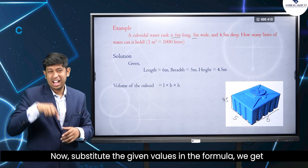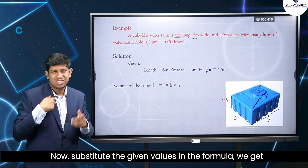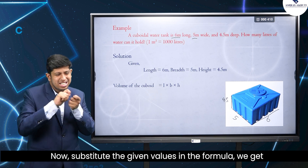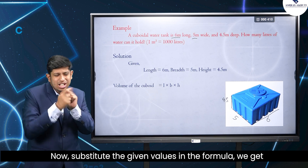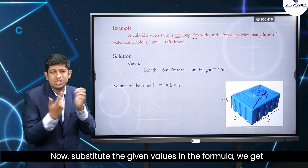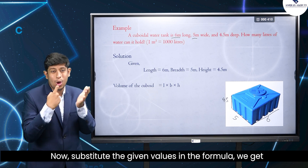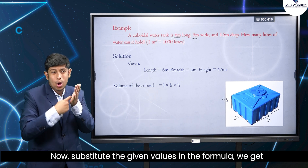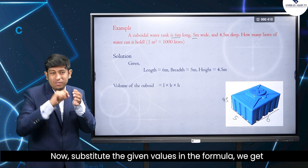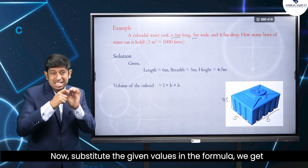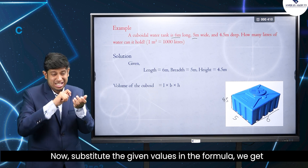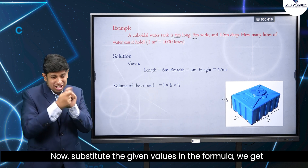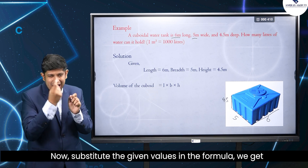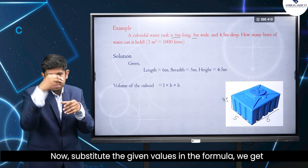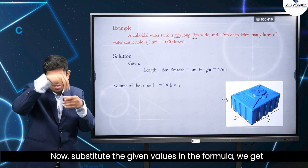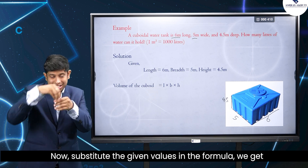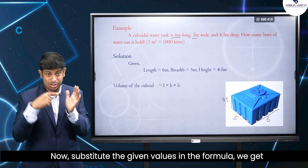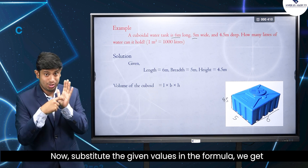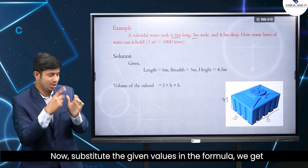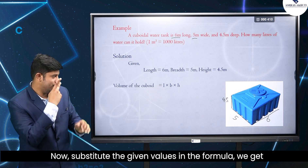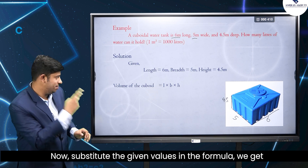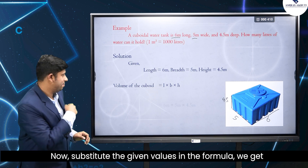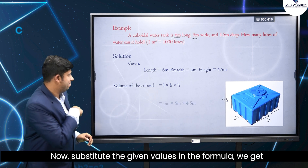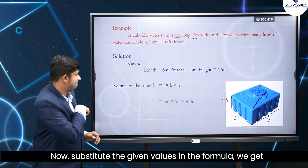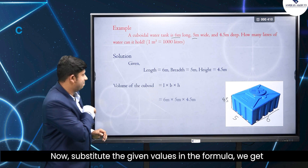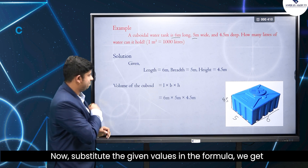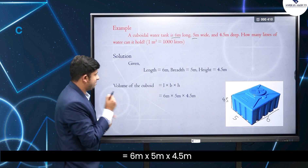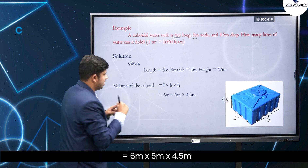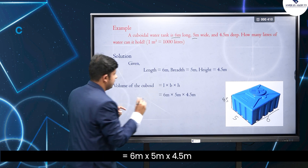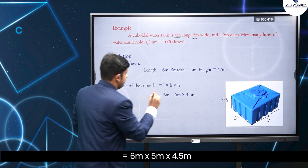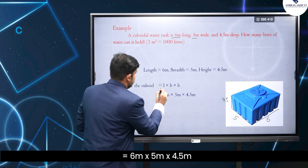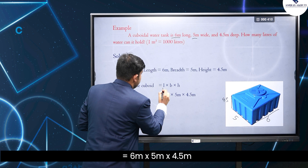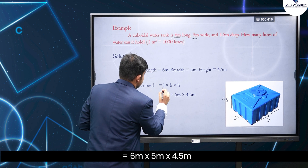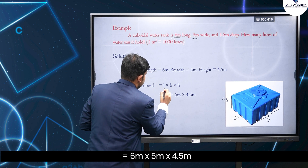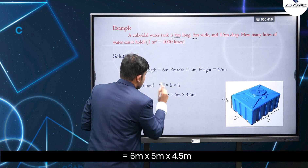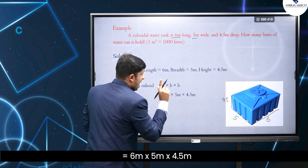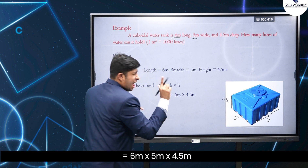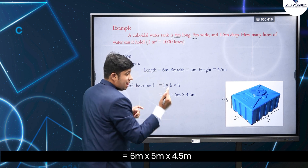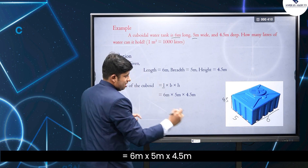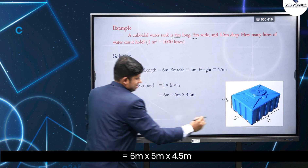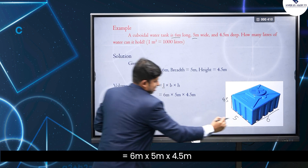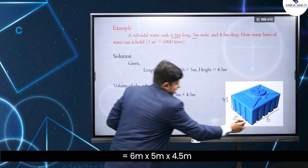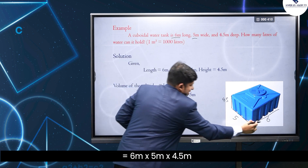Now substitute the given values in the formula, we get 6 meter into 5 meter into 4.5